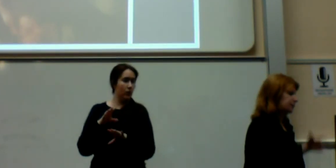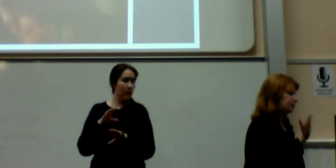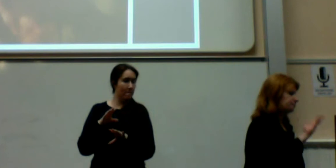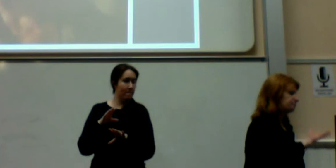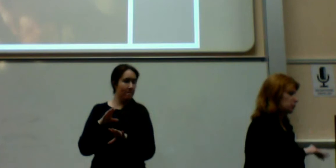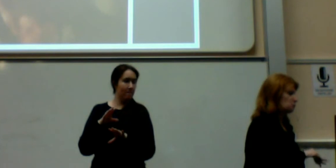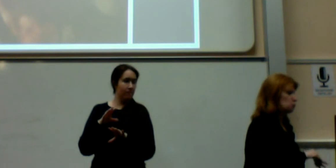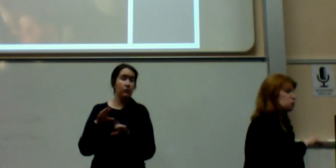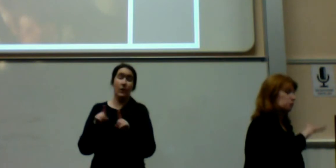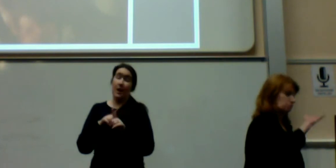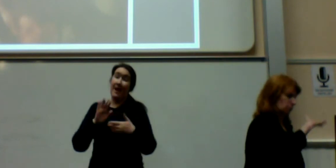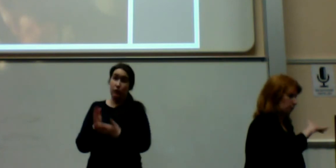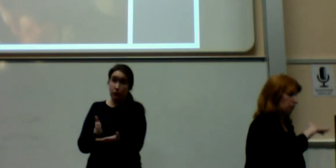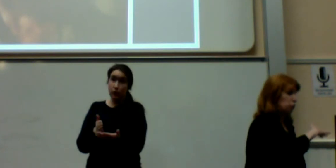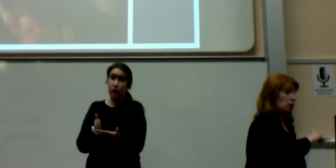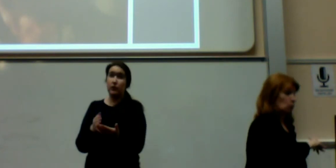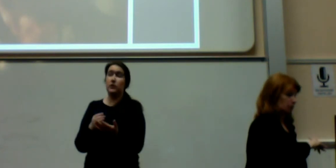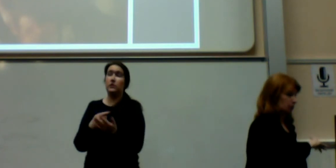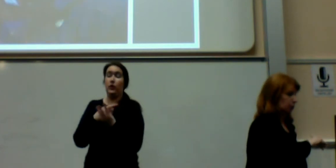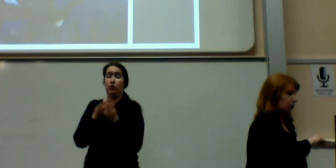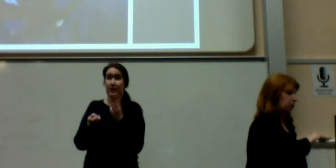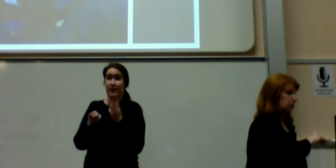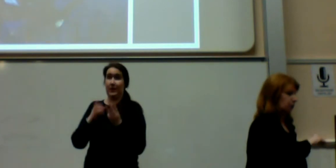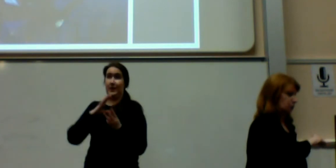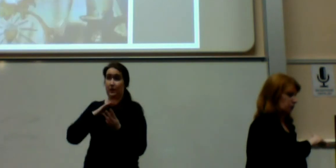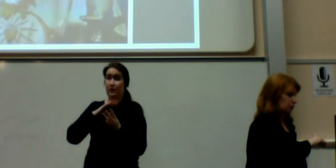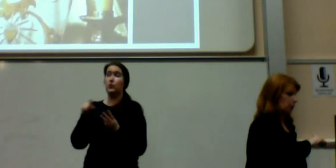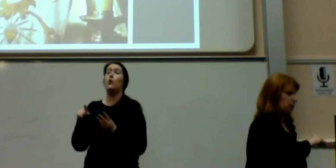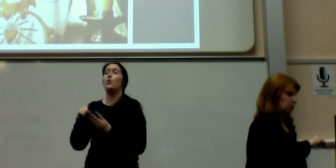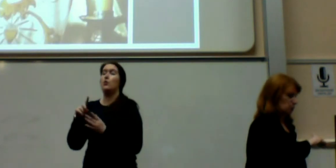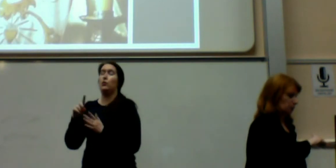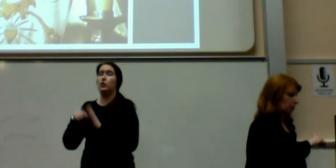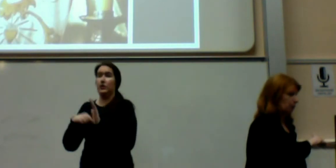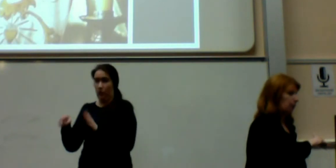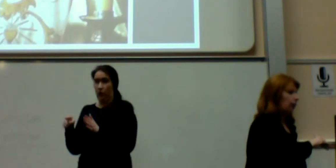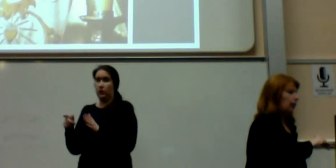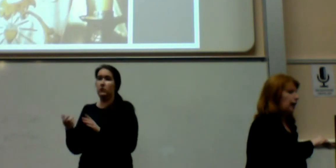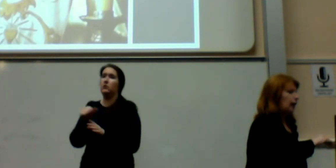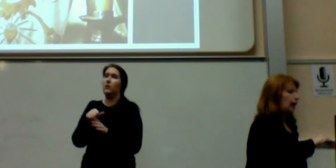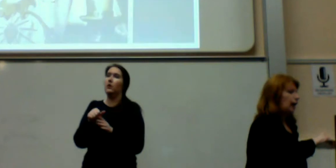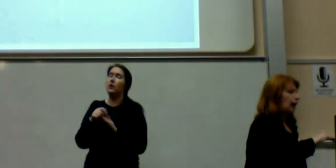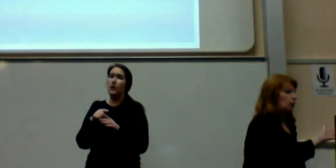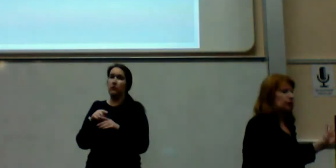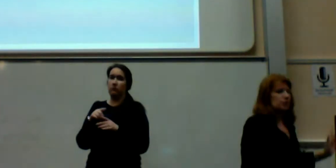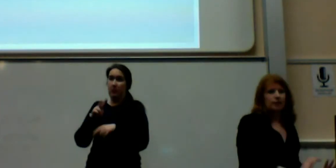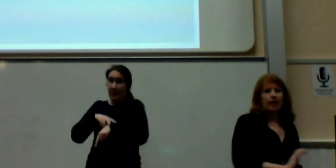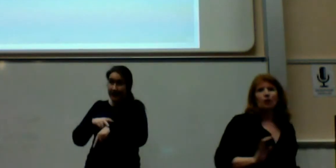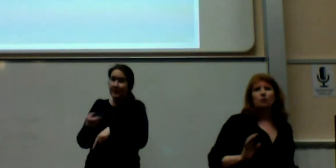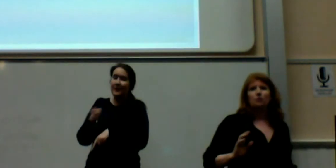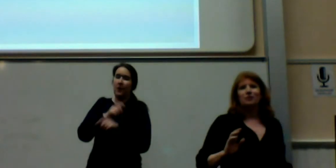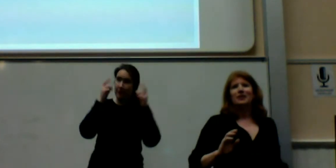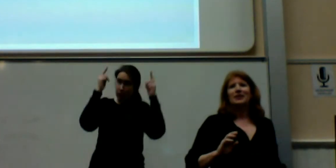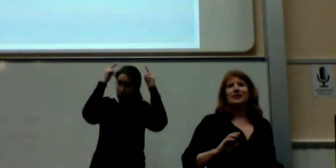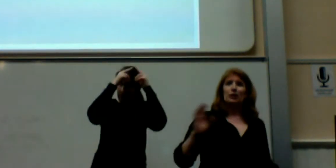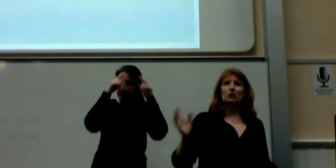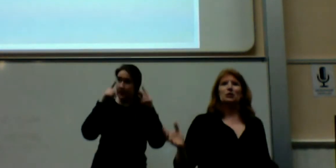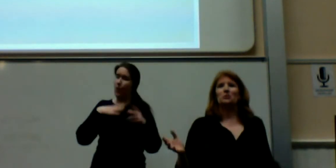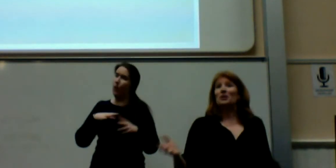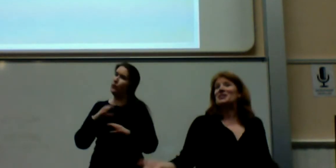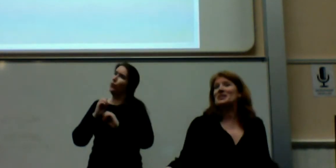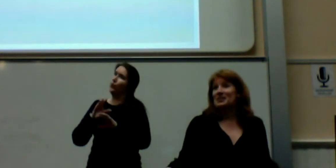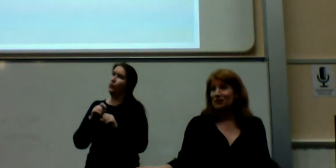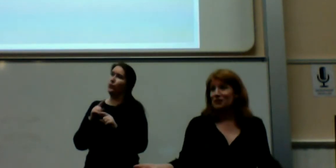as I've introduced Valjean 1.0, Javert and the Bishop, I'm going to now